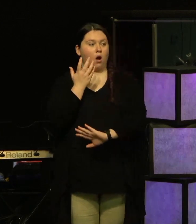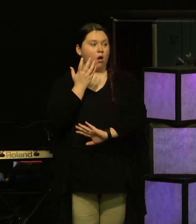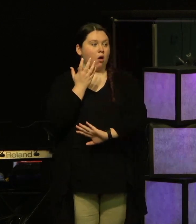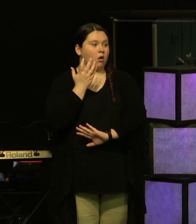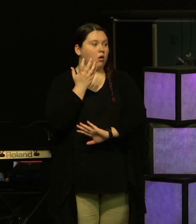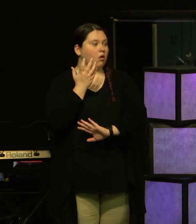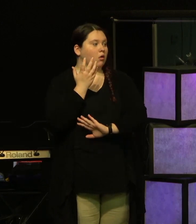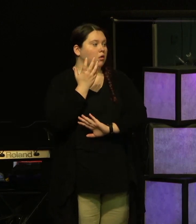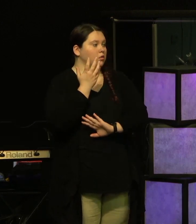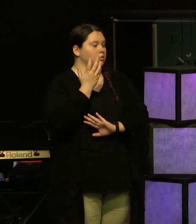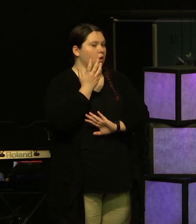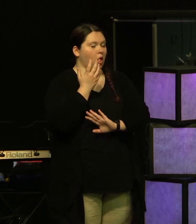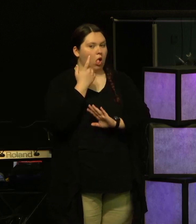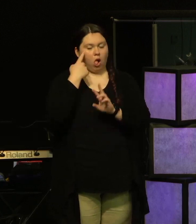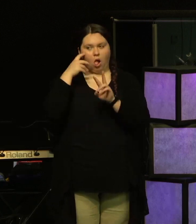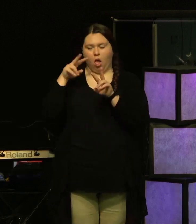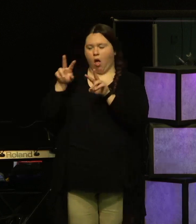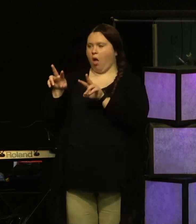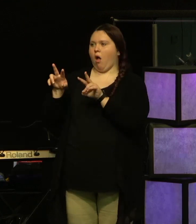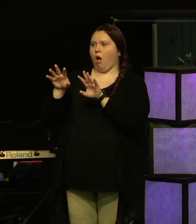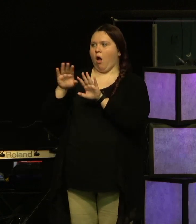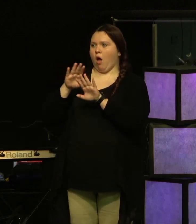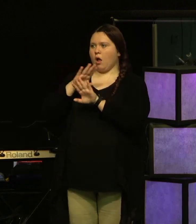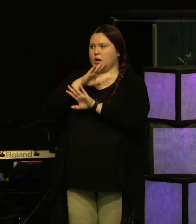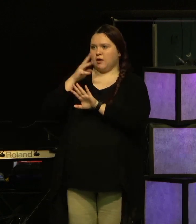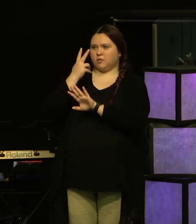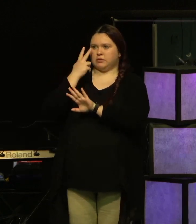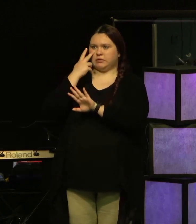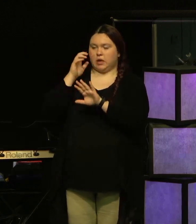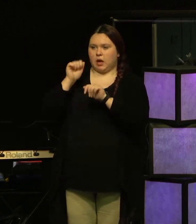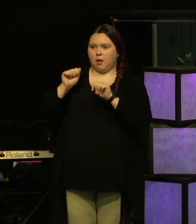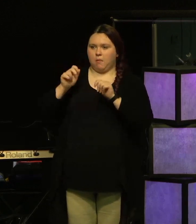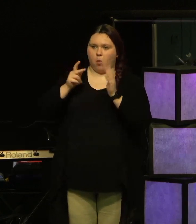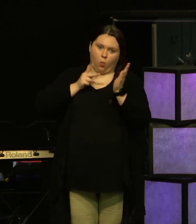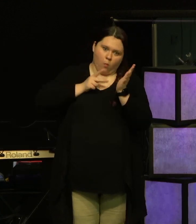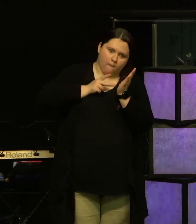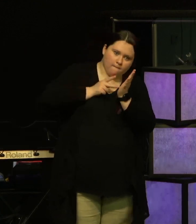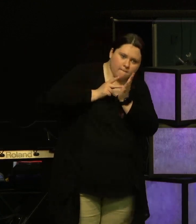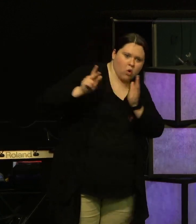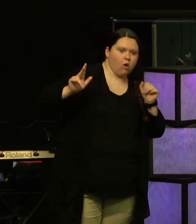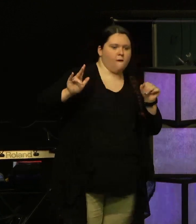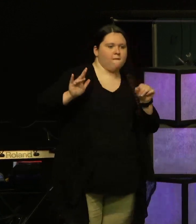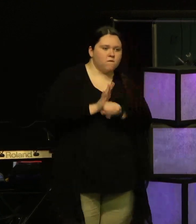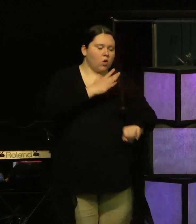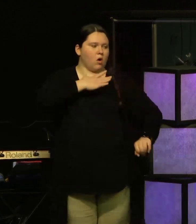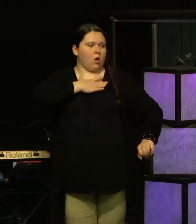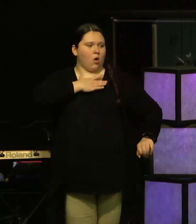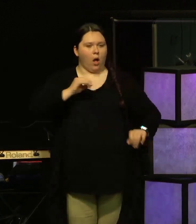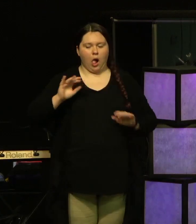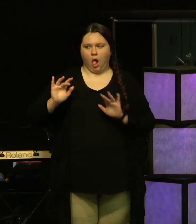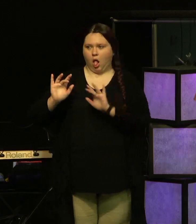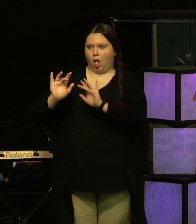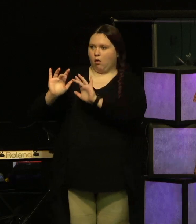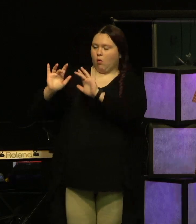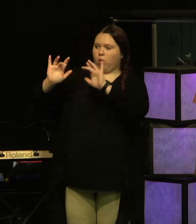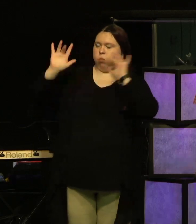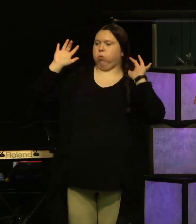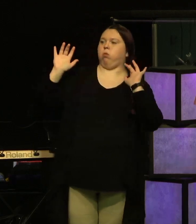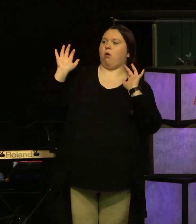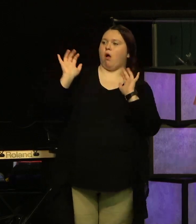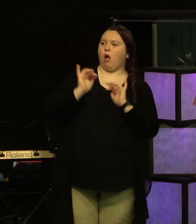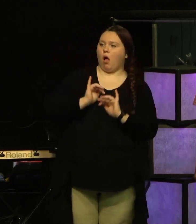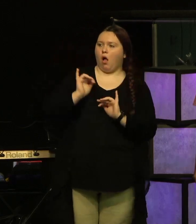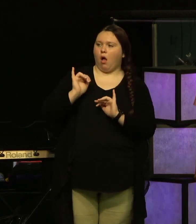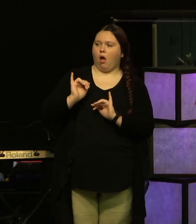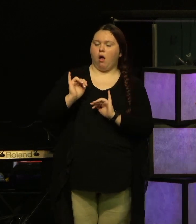that they've never seen anything that could be bleached that white. Just an intense glow and all that. They have a